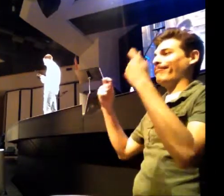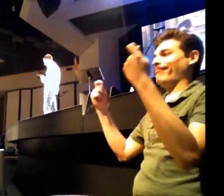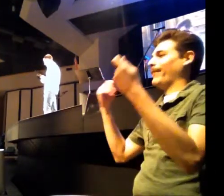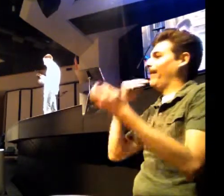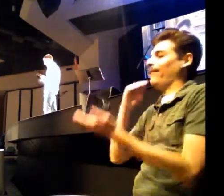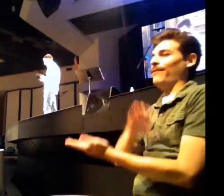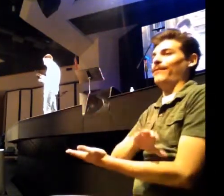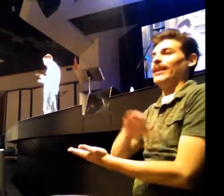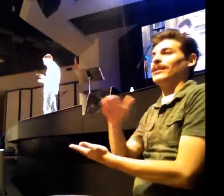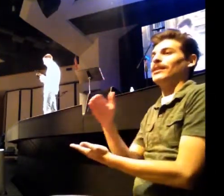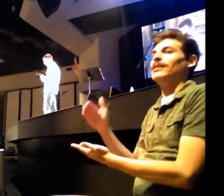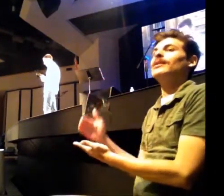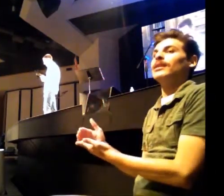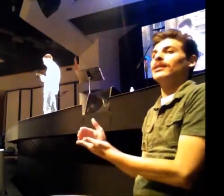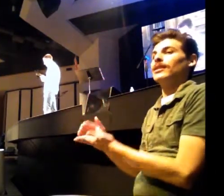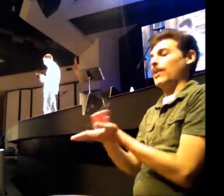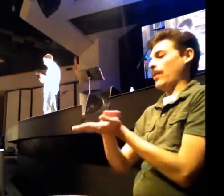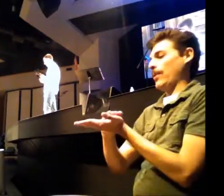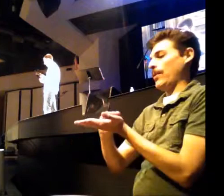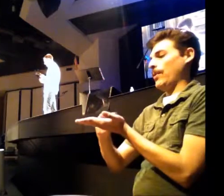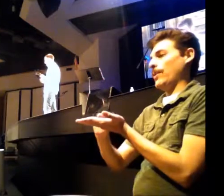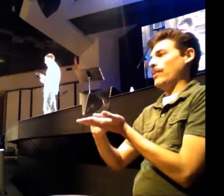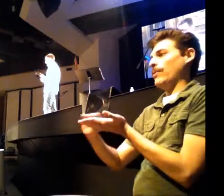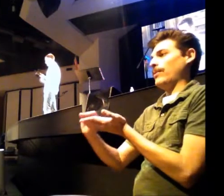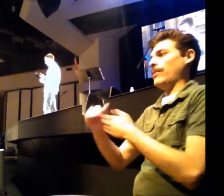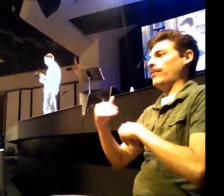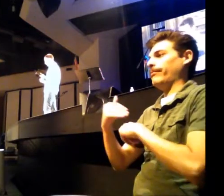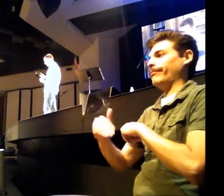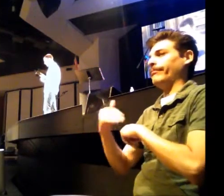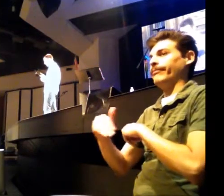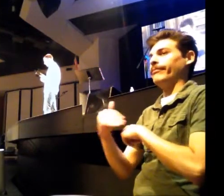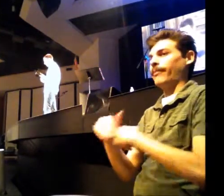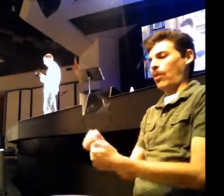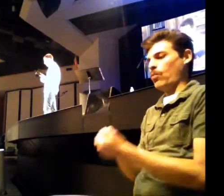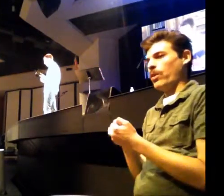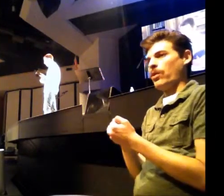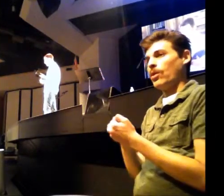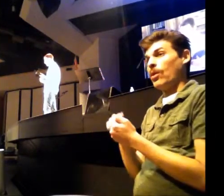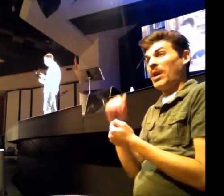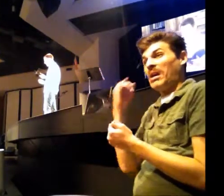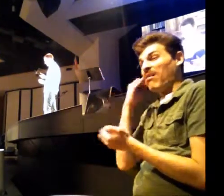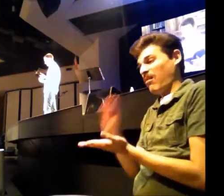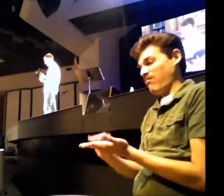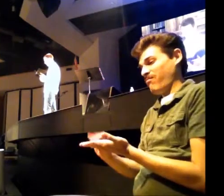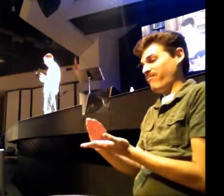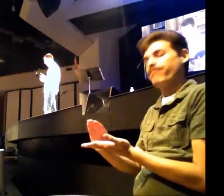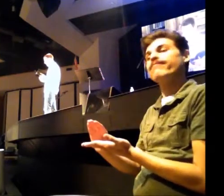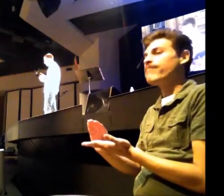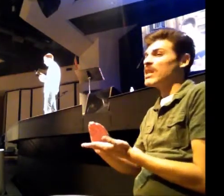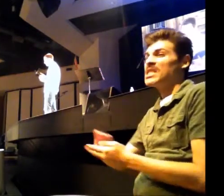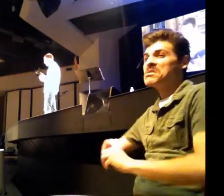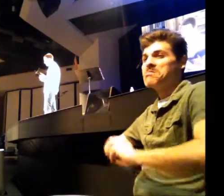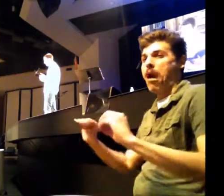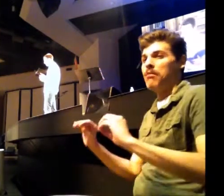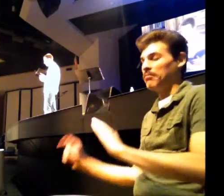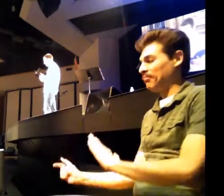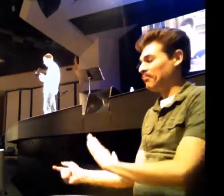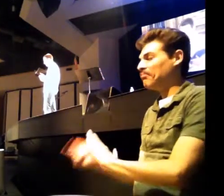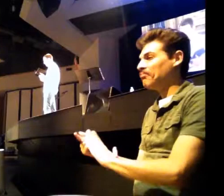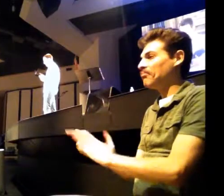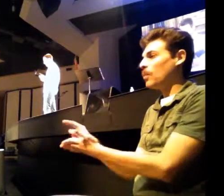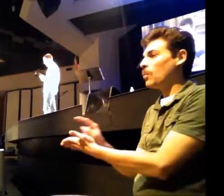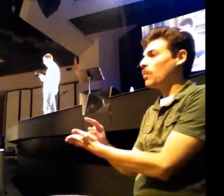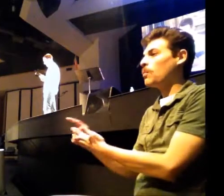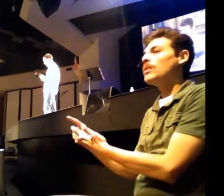for 7 days. No leavened bread shall be seen with you, and no leaven shall be seen with you in all your territory. And you shall tell your